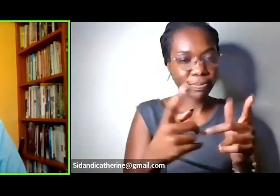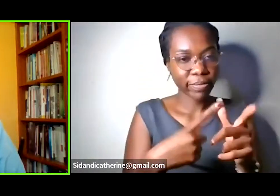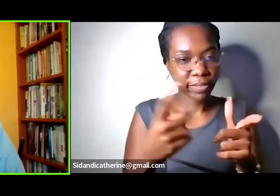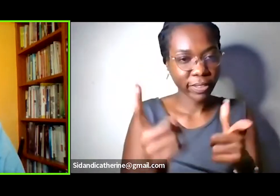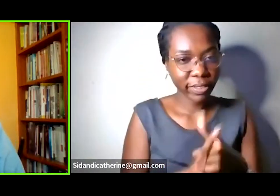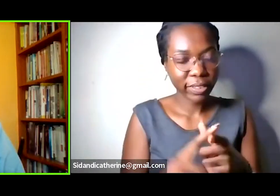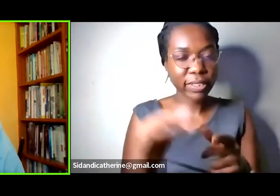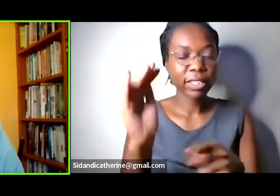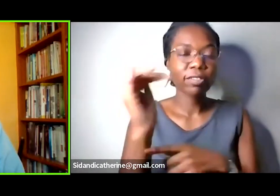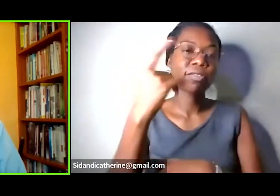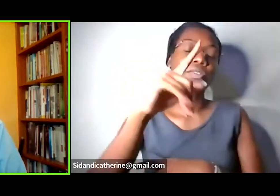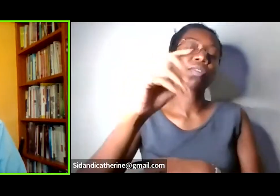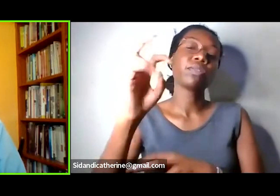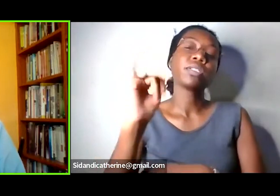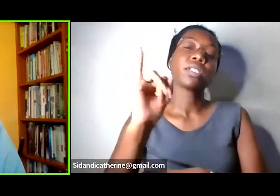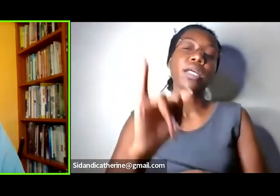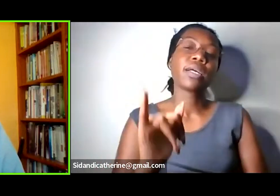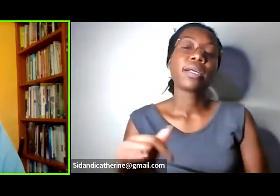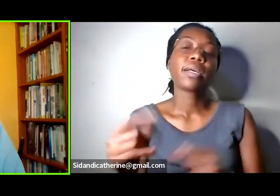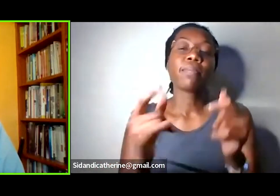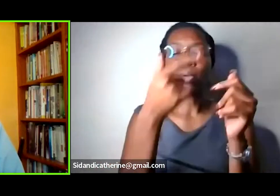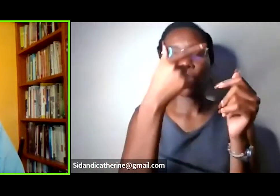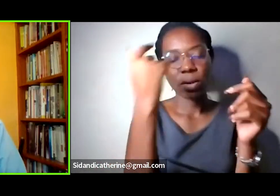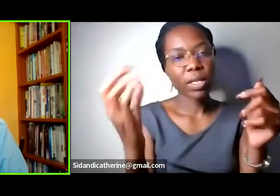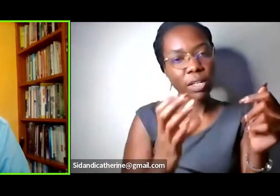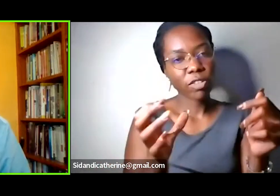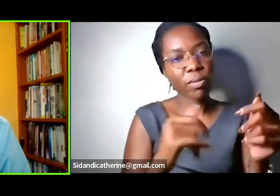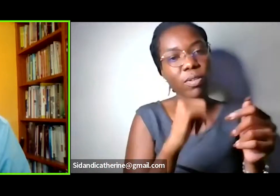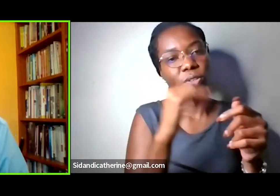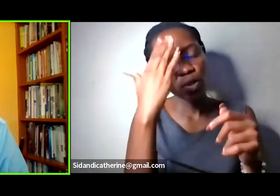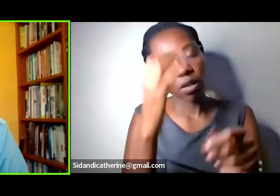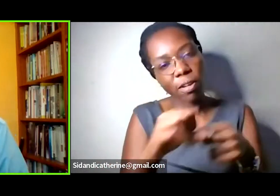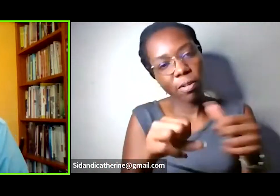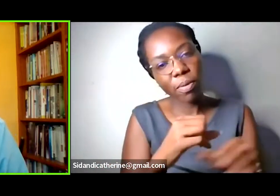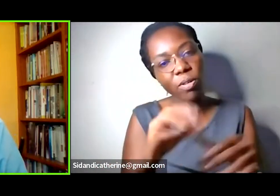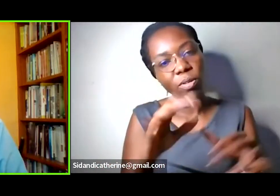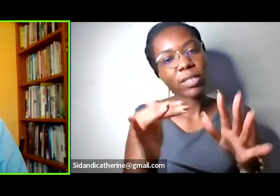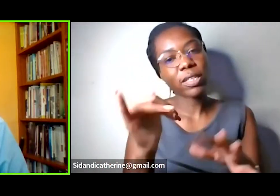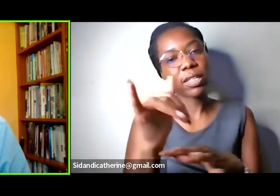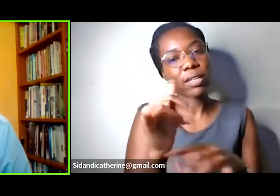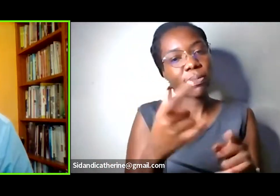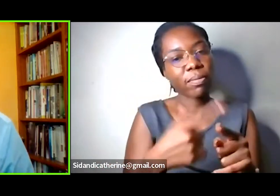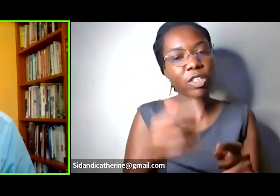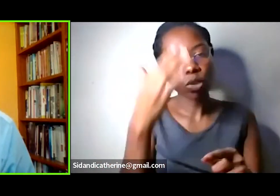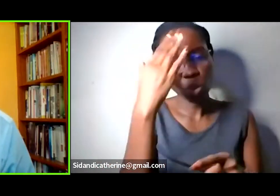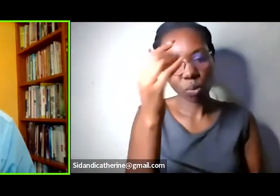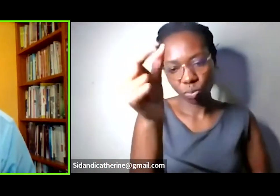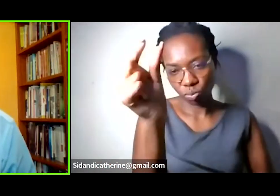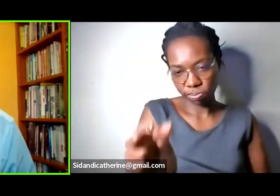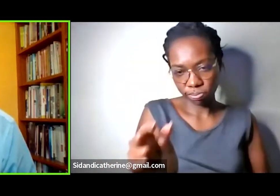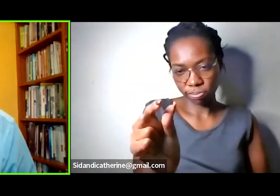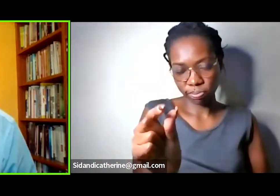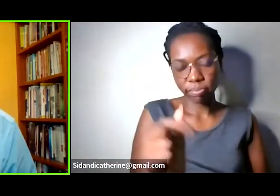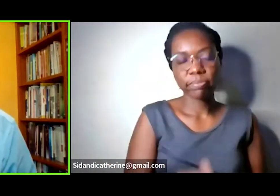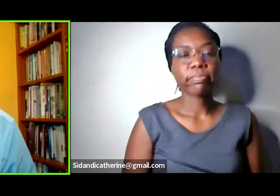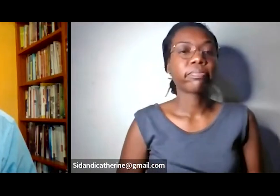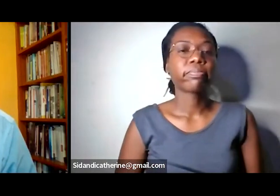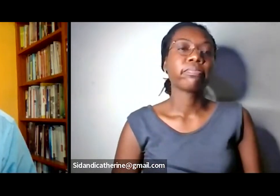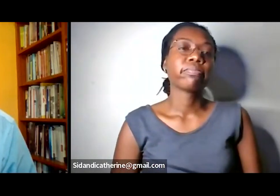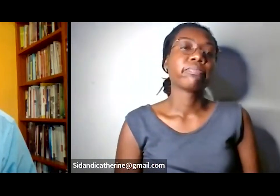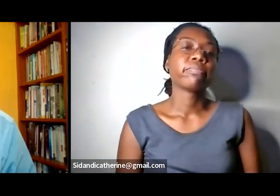mic? Yes, so that we satisfy that customer so that she doesn't go home thinking my question was not answered.